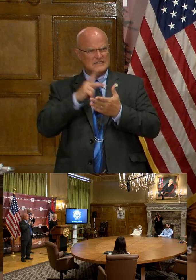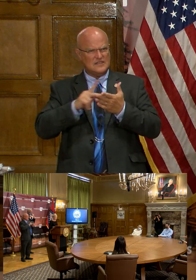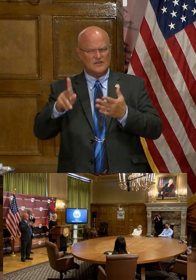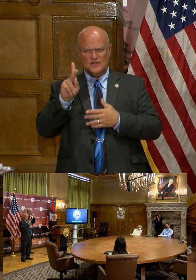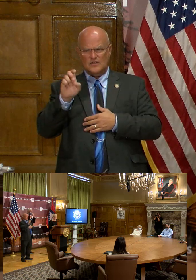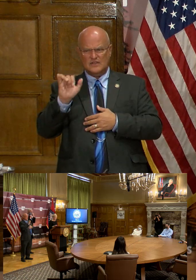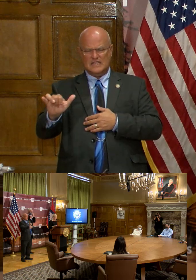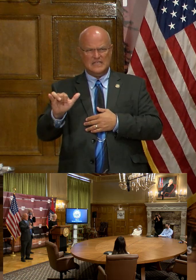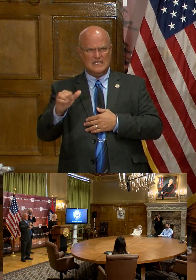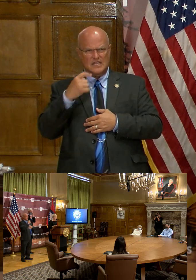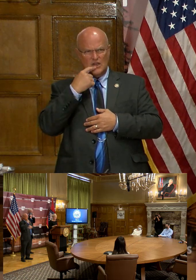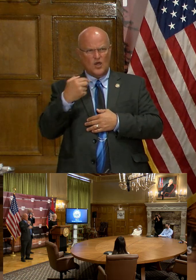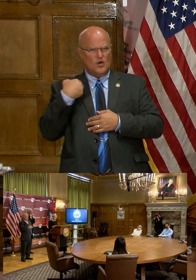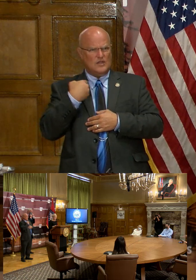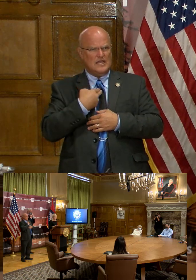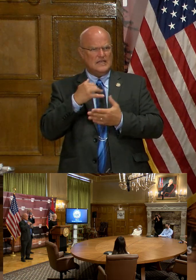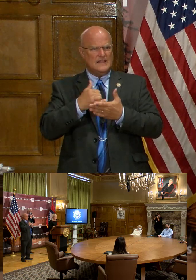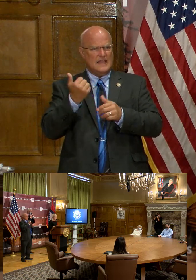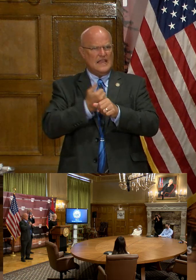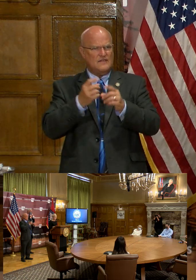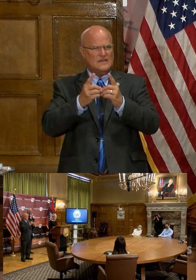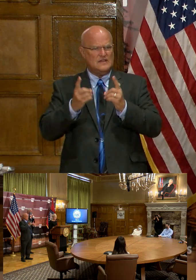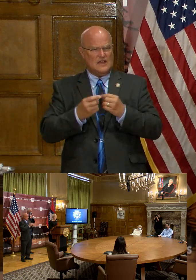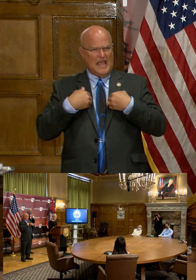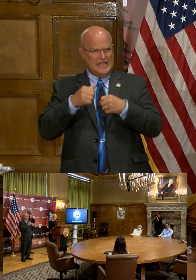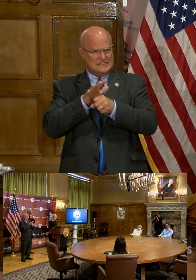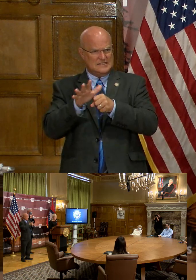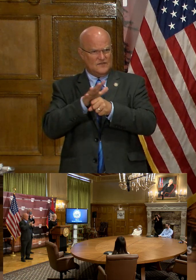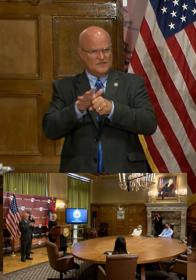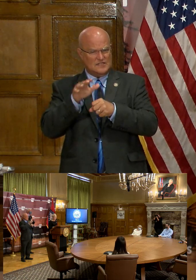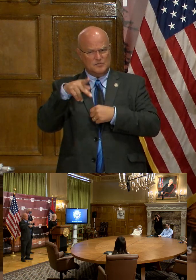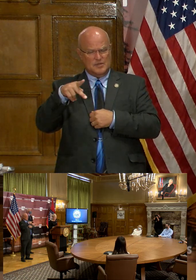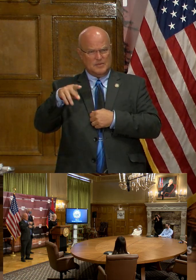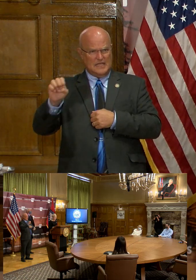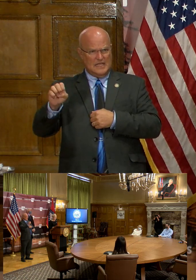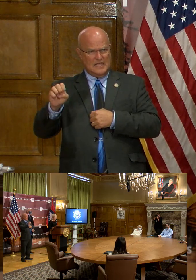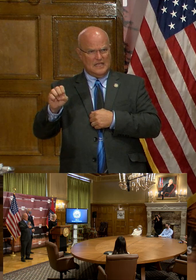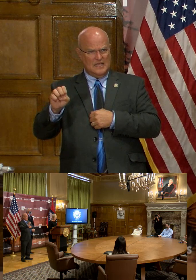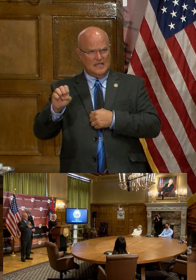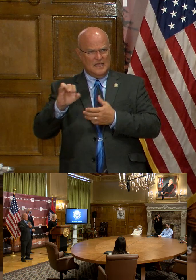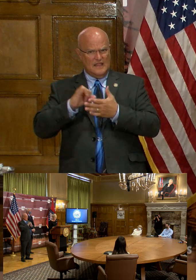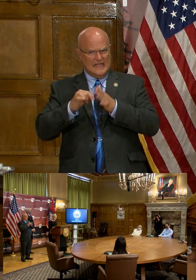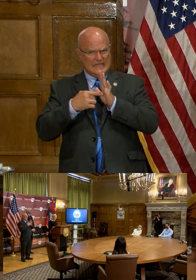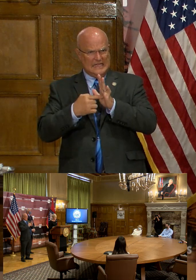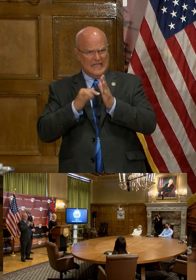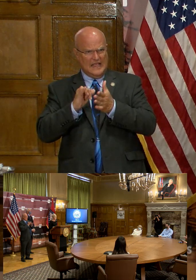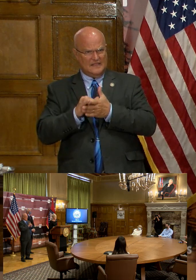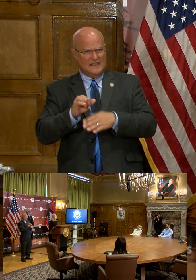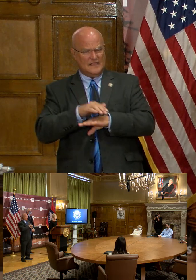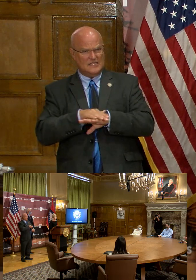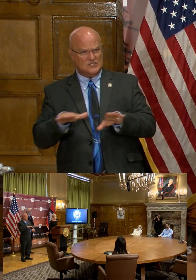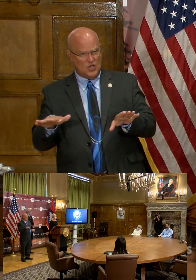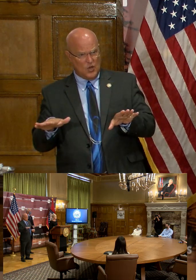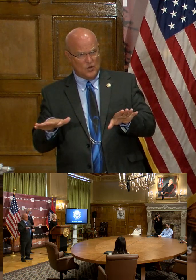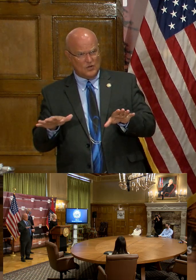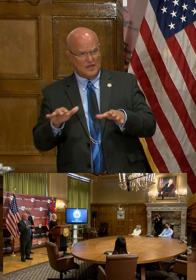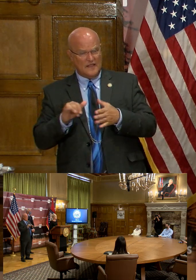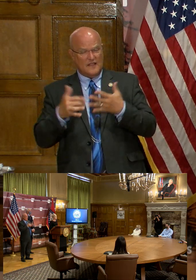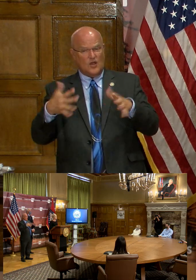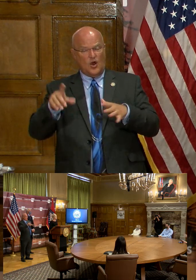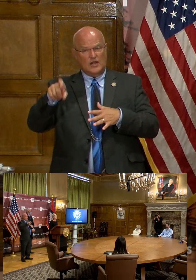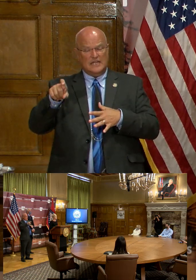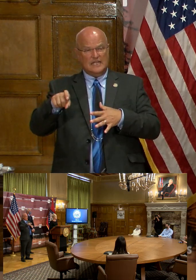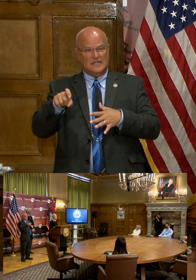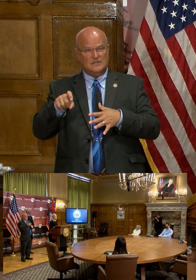Secretary Key told us that every district had sufficient PPE, but doesn't that indicate that they don't, that they're already